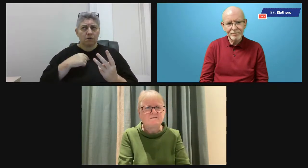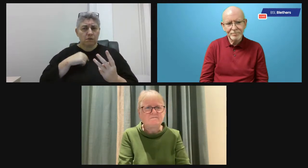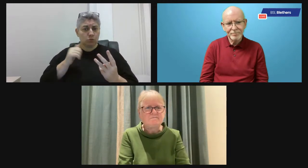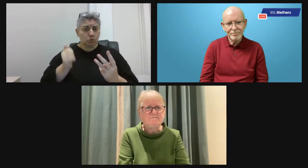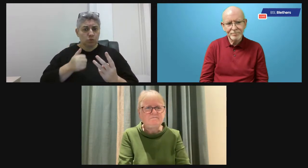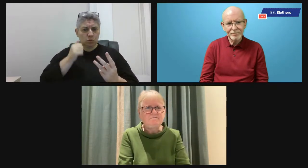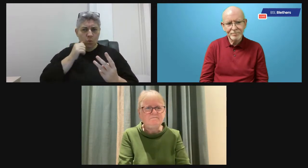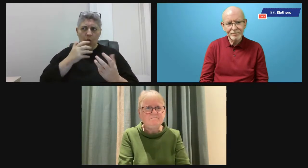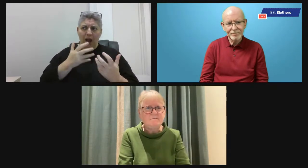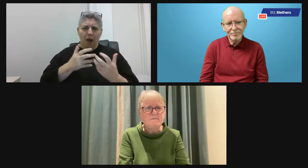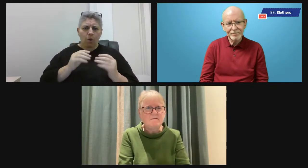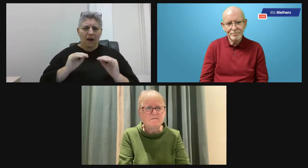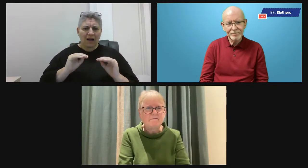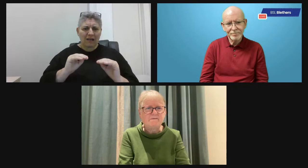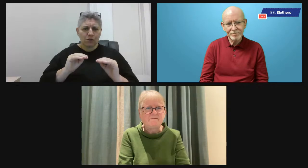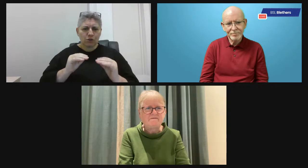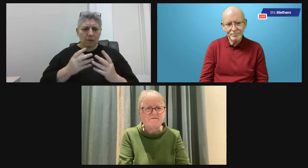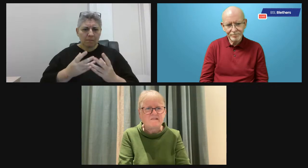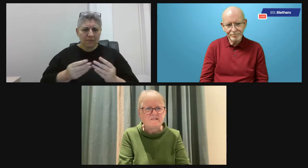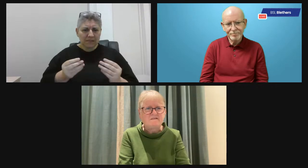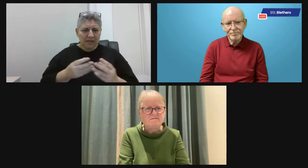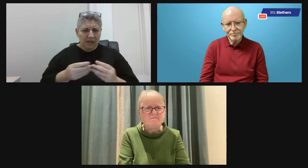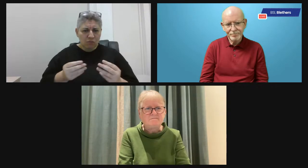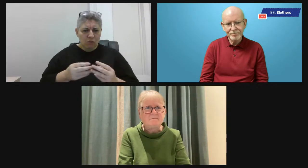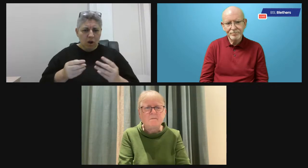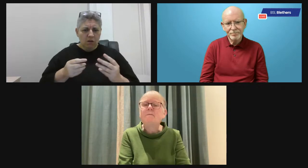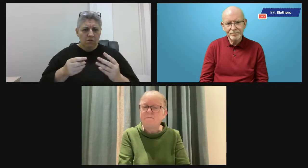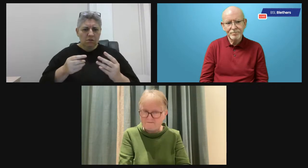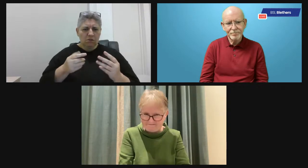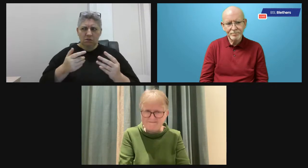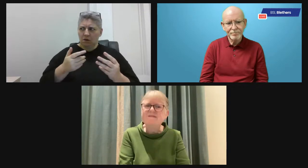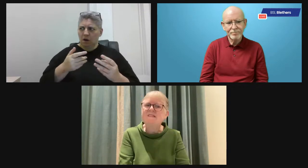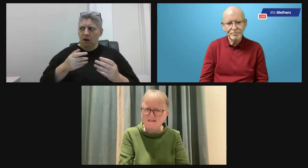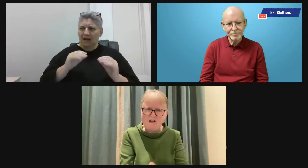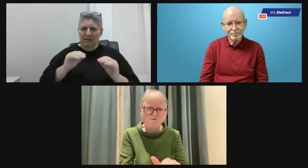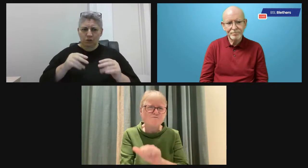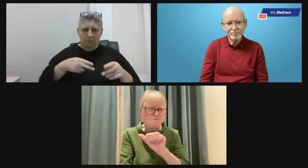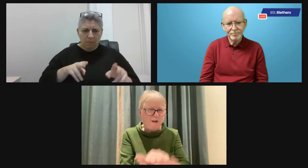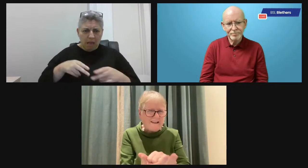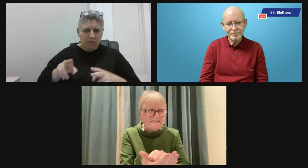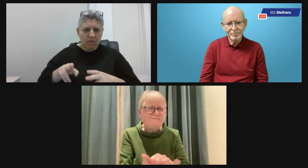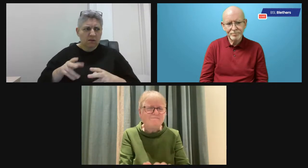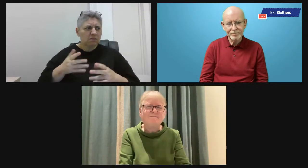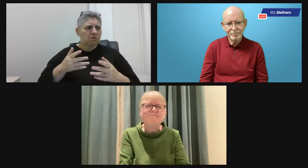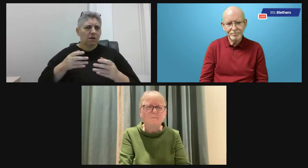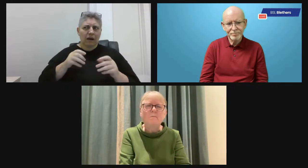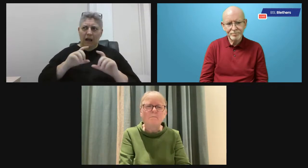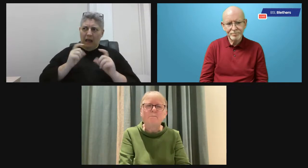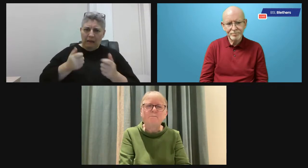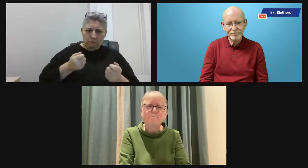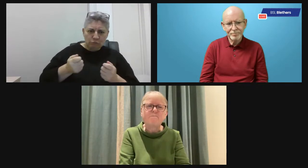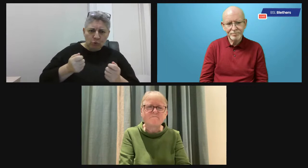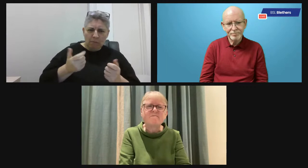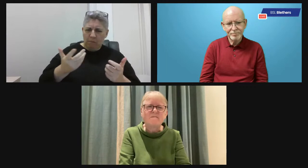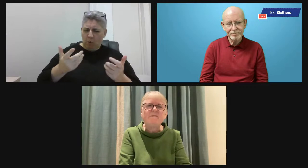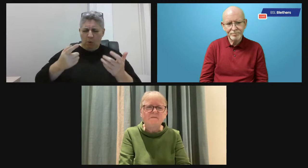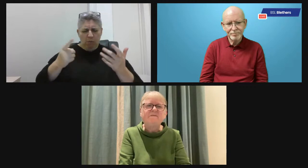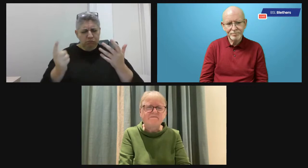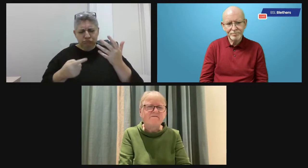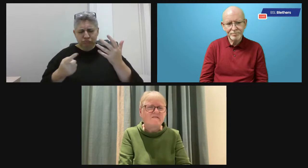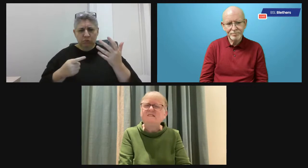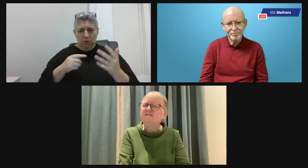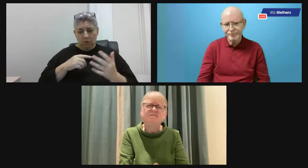first. Okay, before Yeah. I would embark on doing teaching. Great. So how do you get then